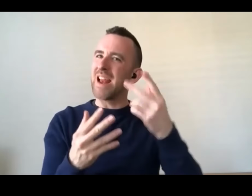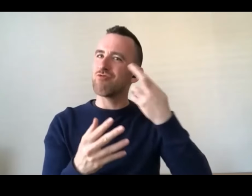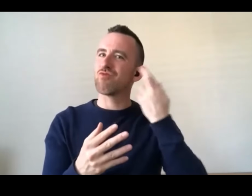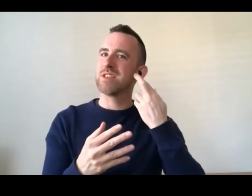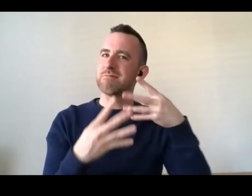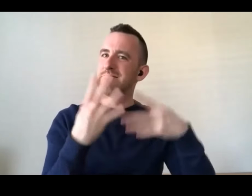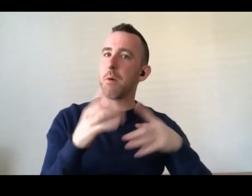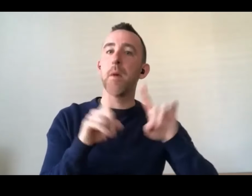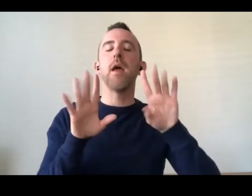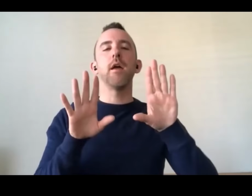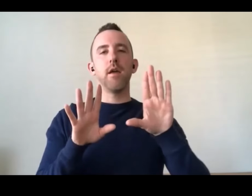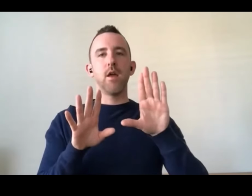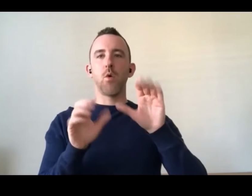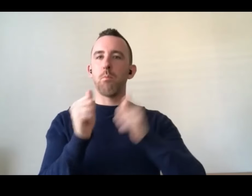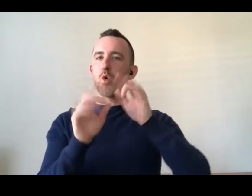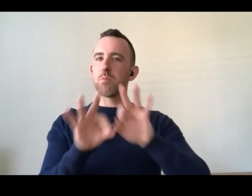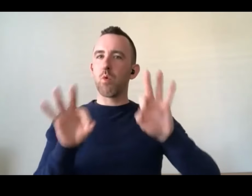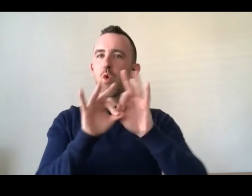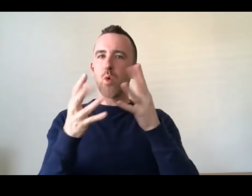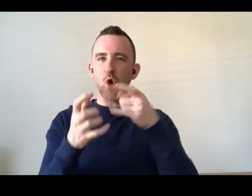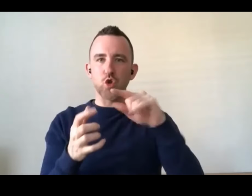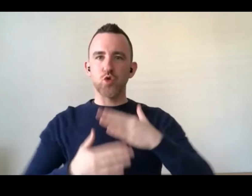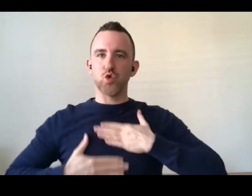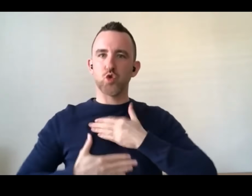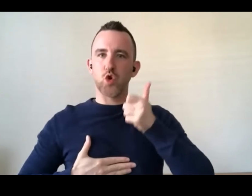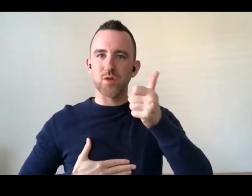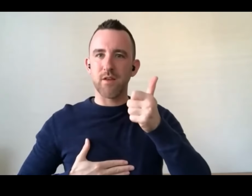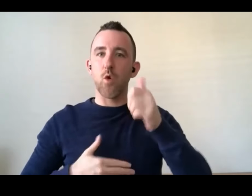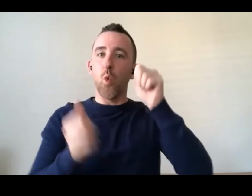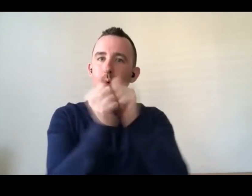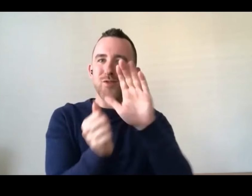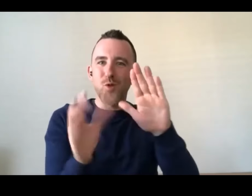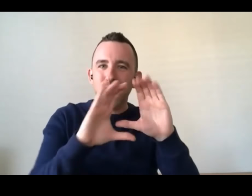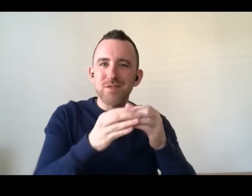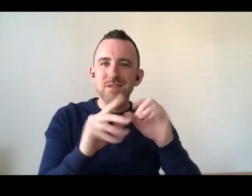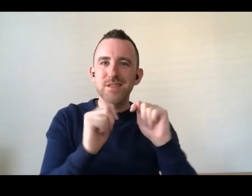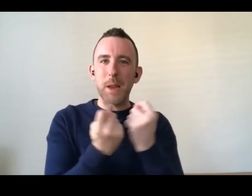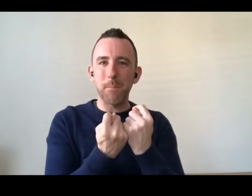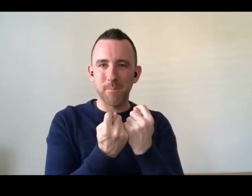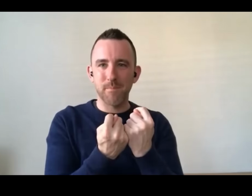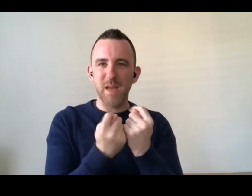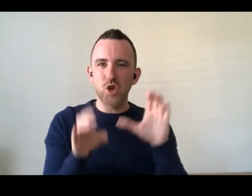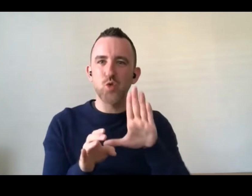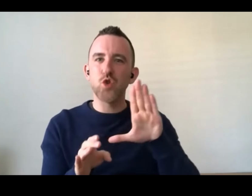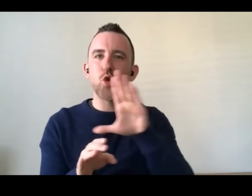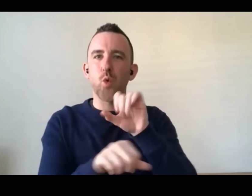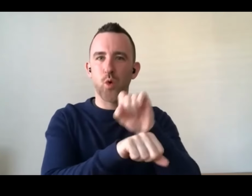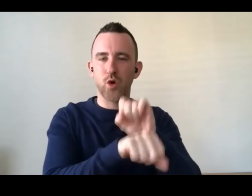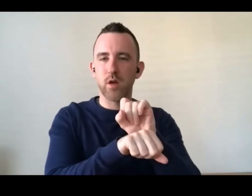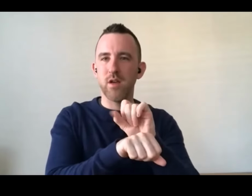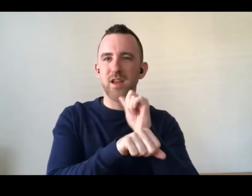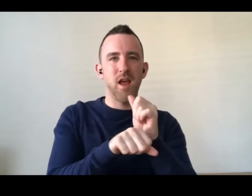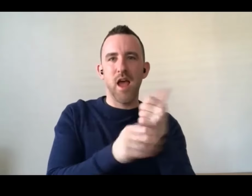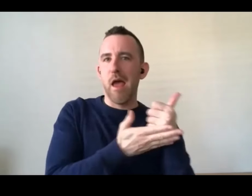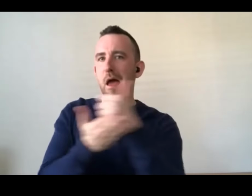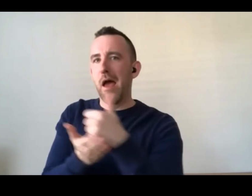which is we want you to have a good time with your team and doing what you can do, not what you helping